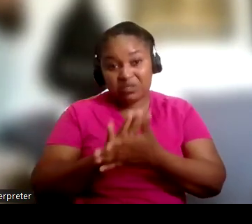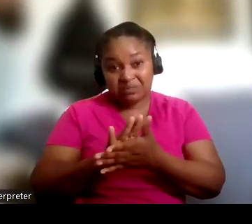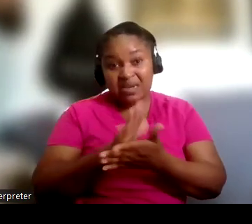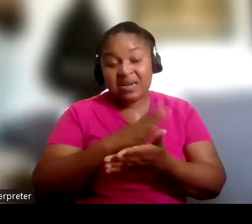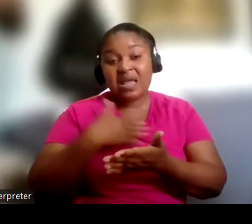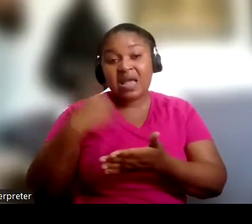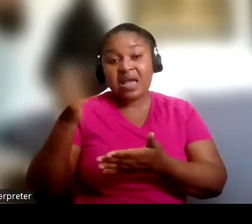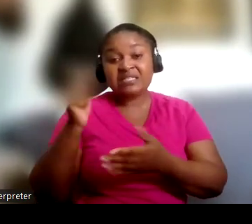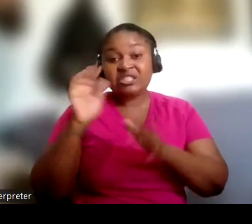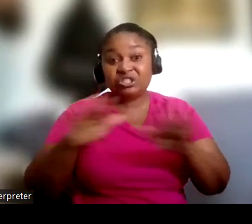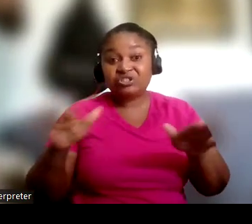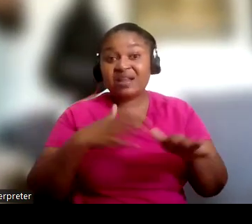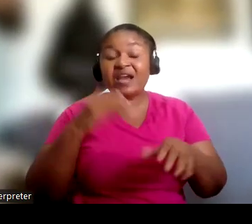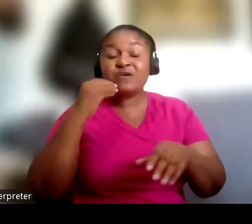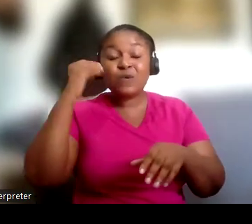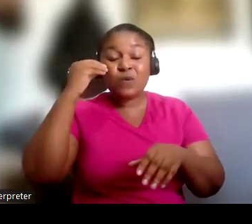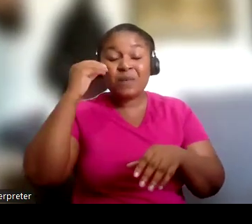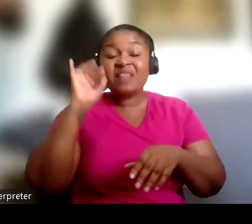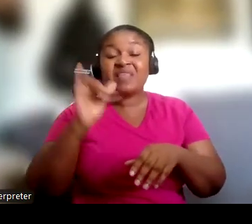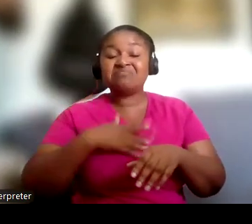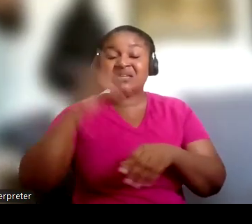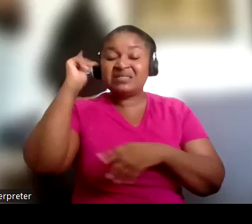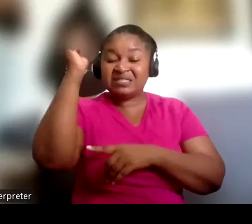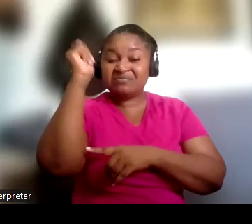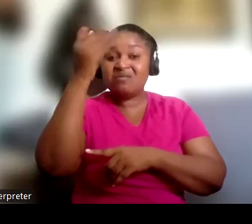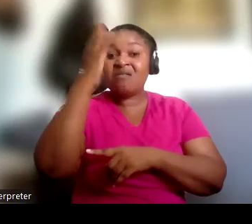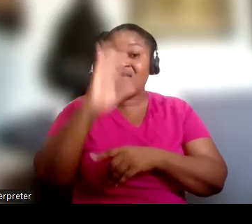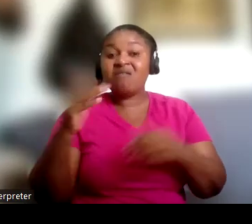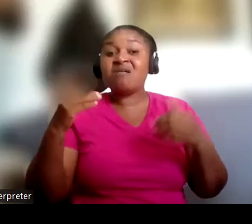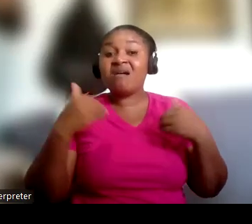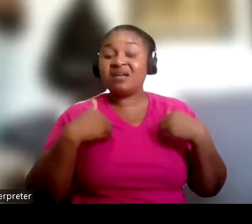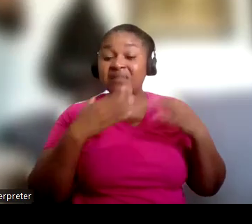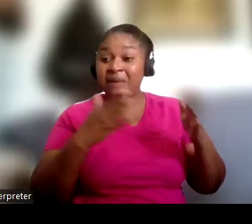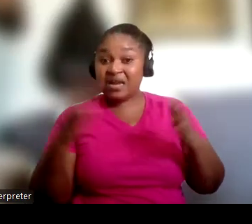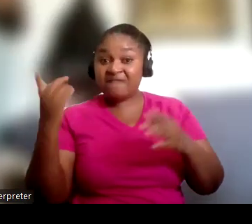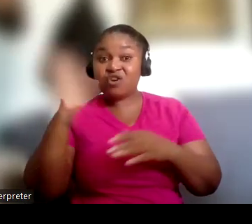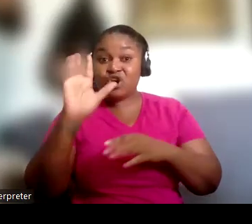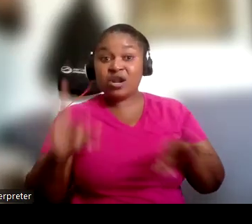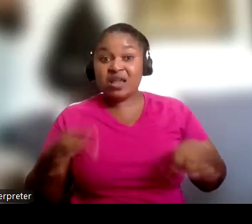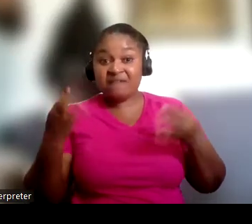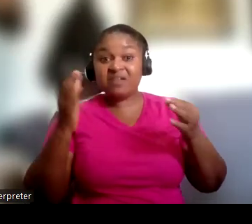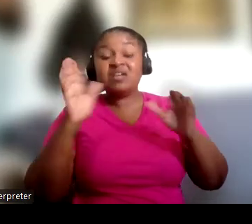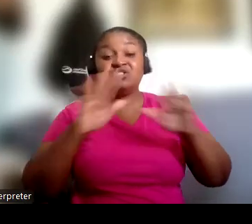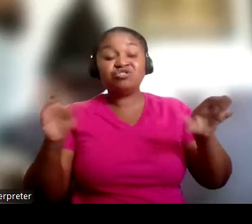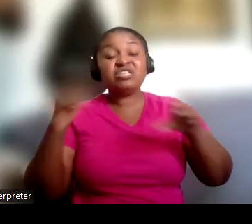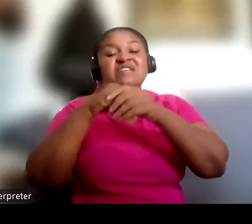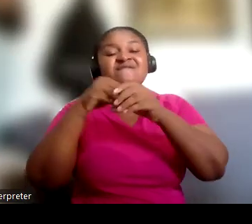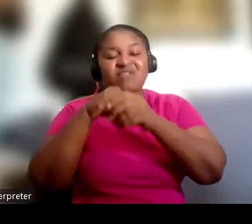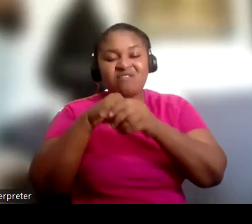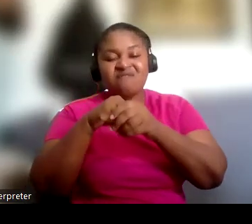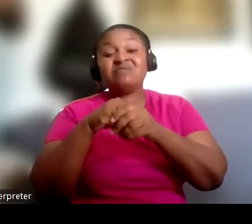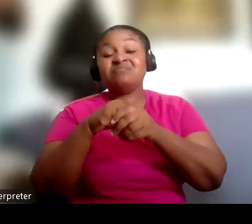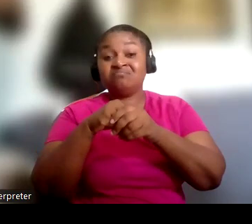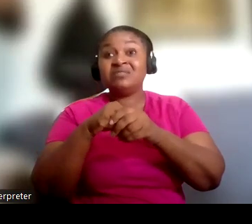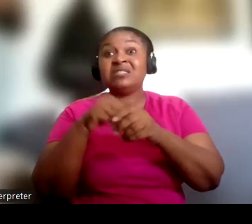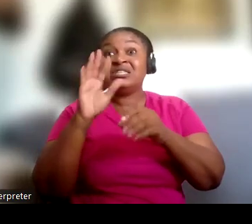my testimony. God has a plan for your life. Children are a part of it. They're a blessing. They're your